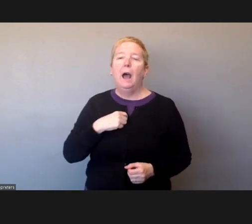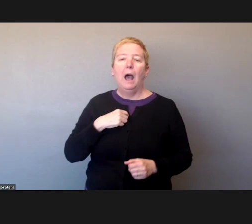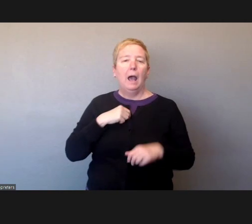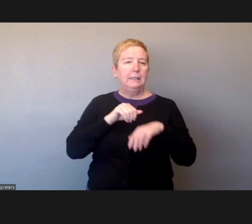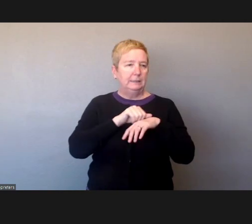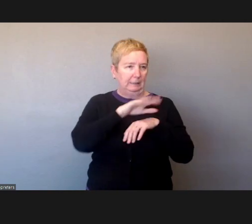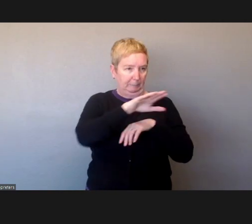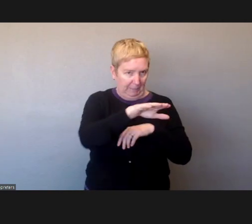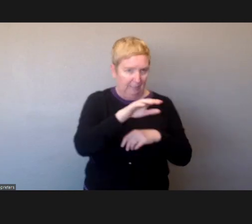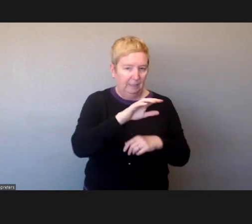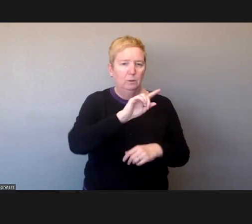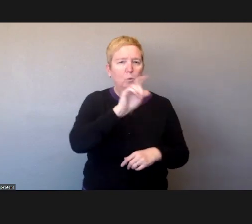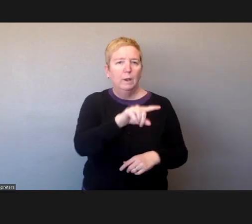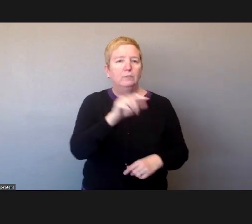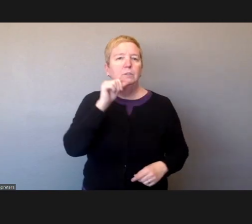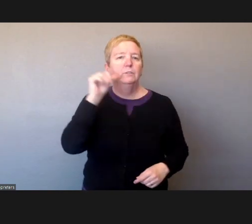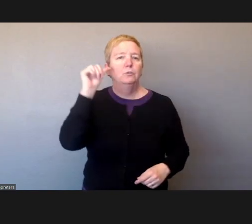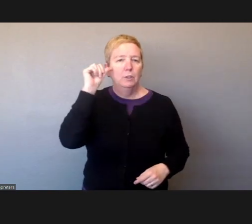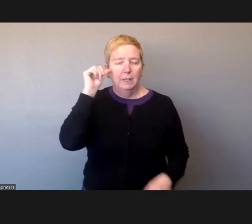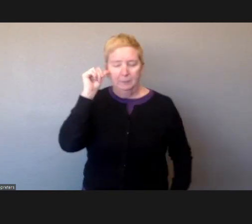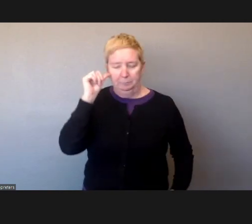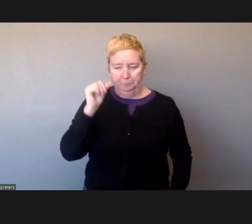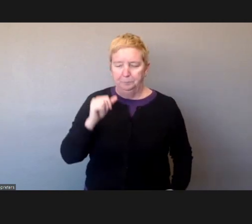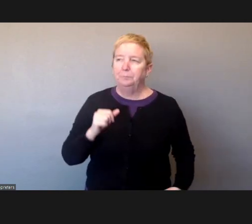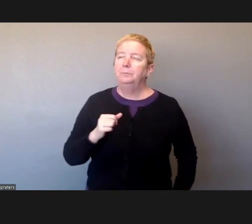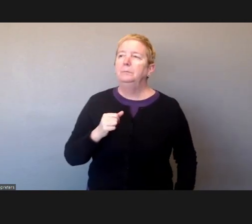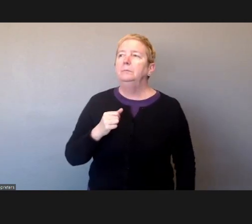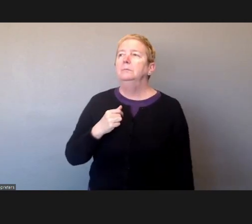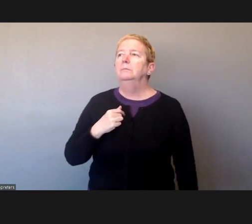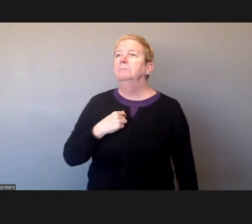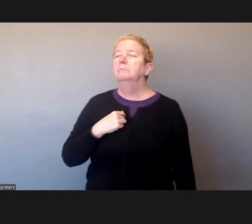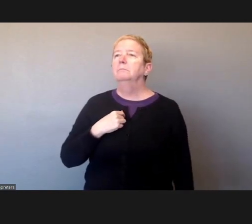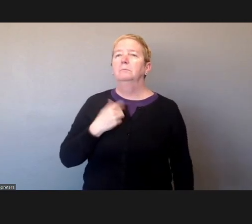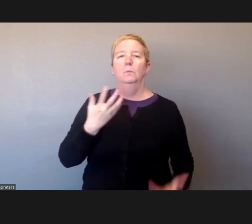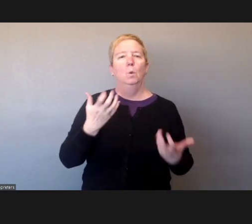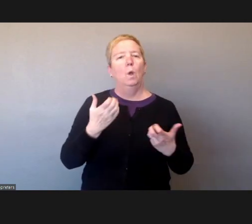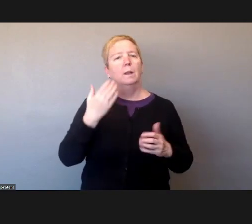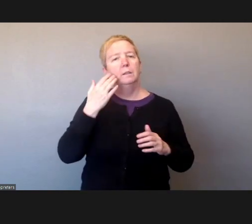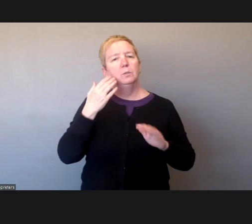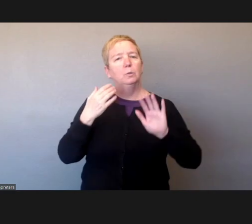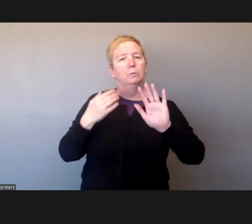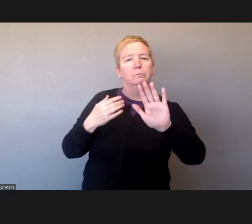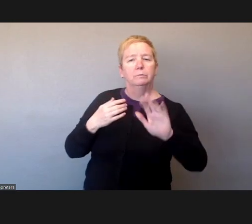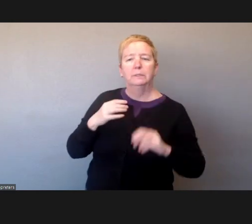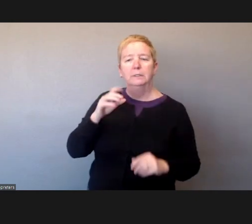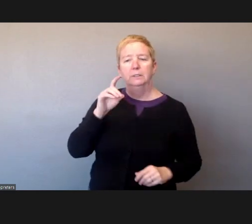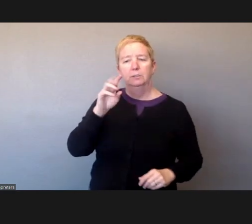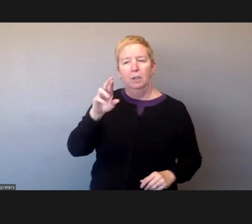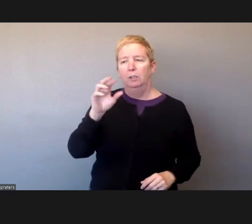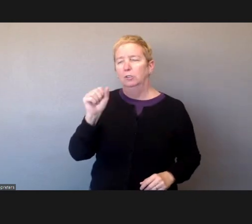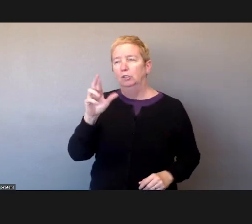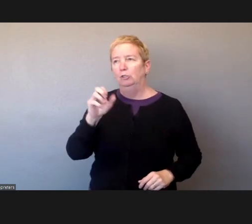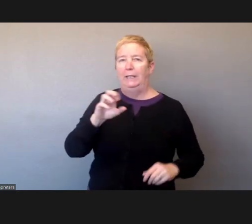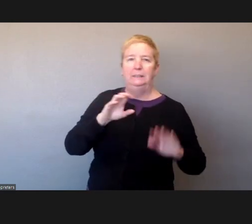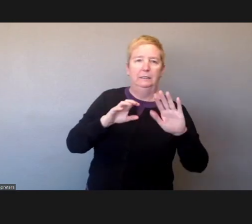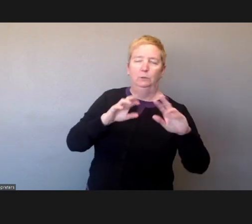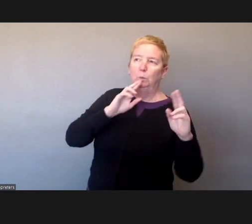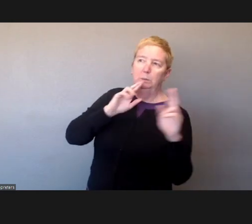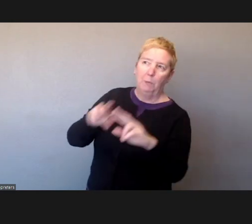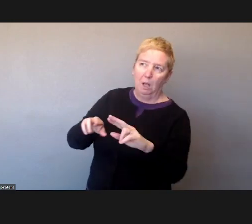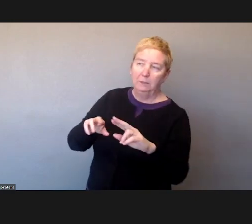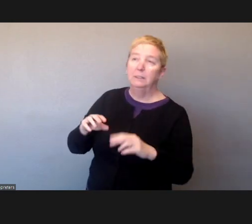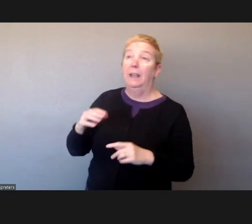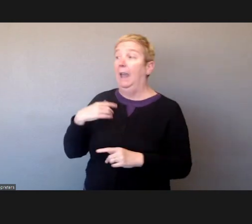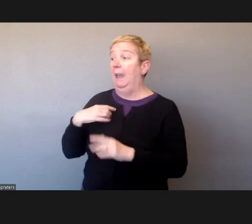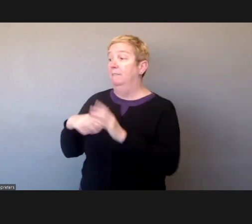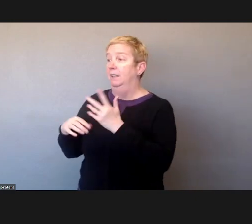question yesterday. I wanted to get Dr. Grace's response to the findings of a National